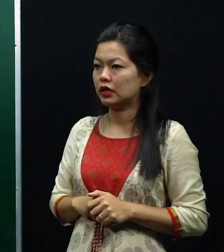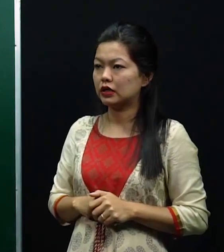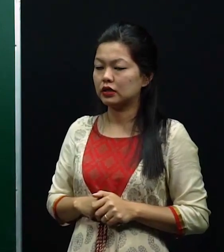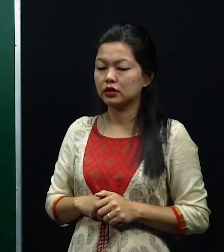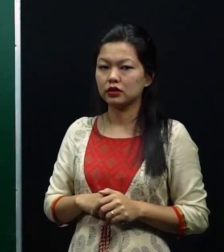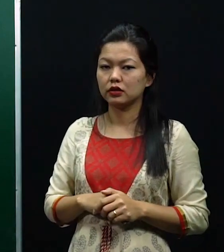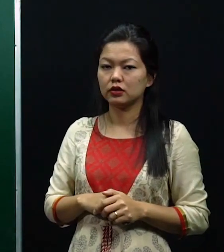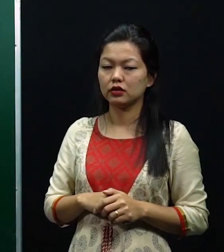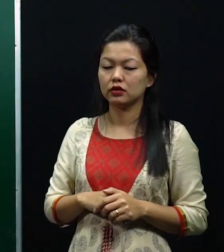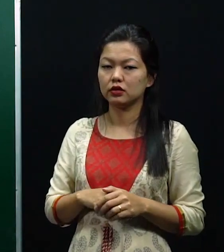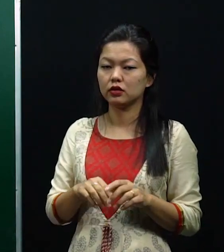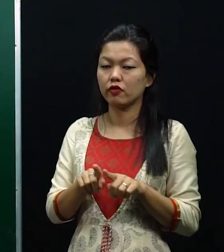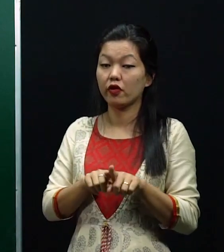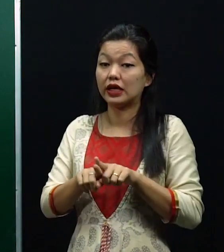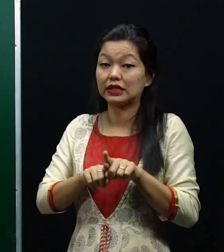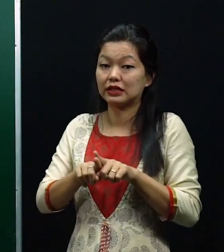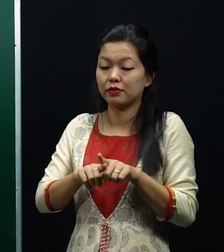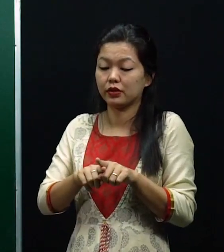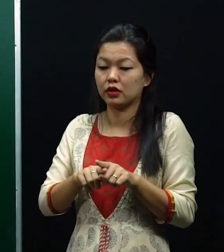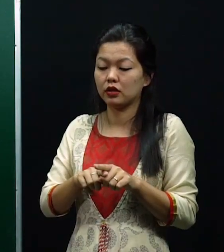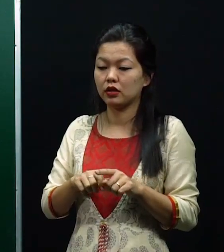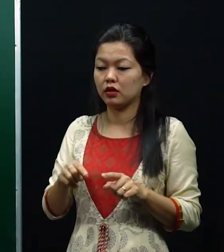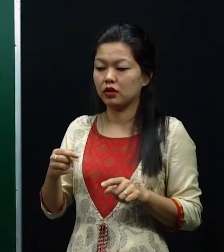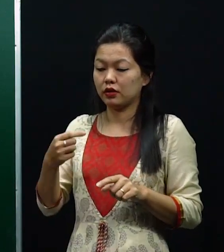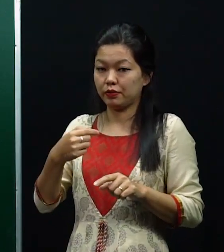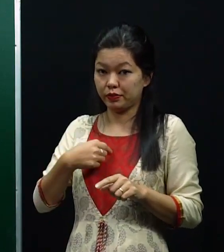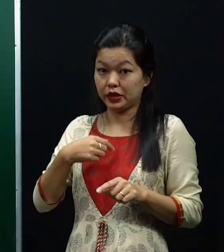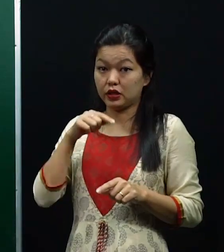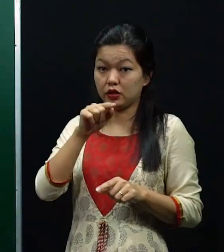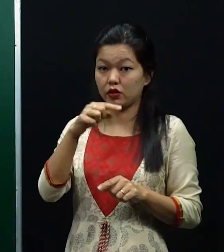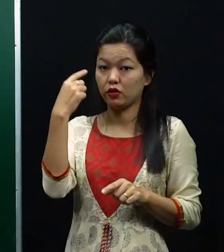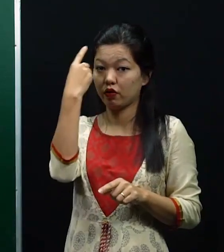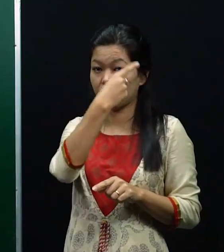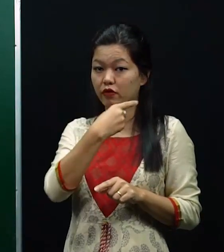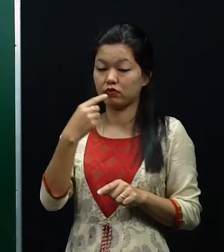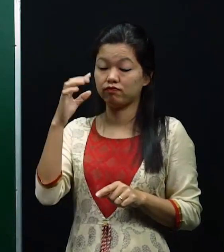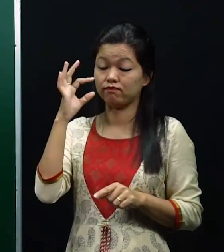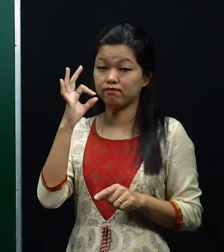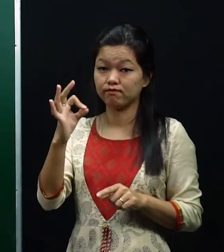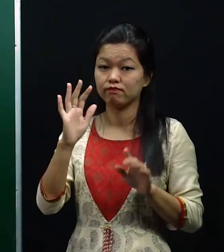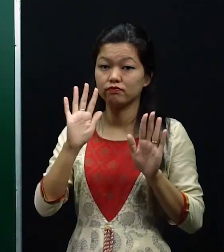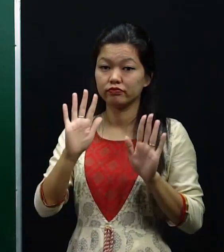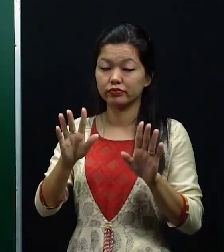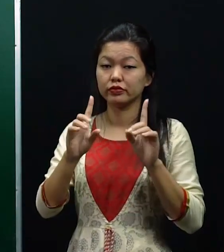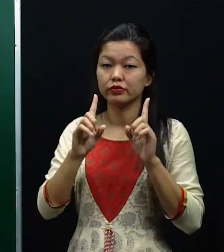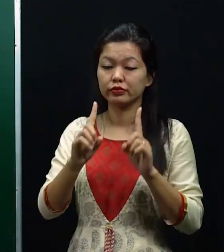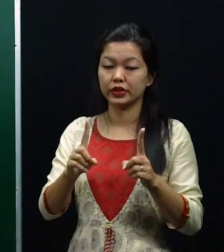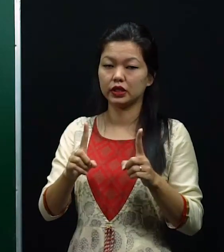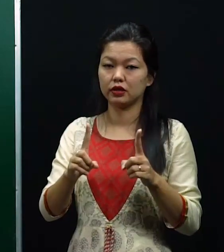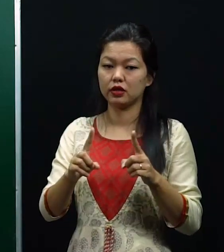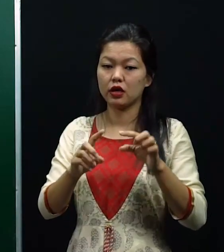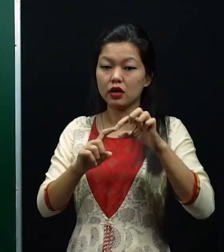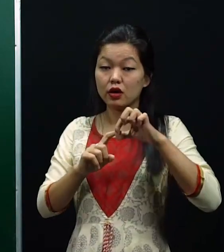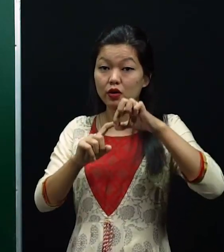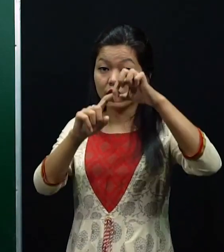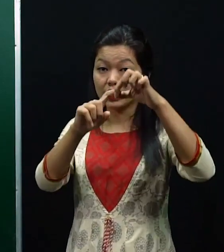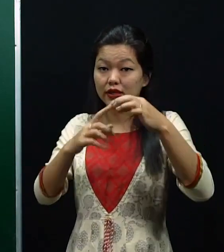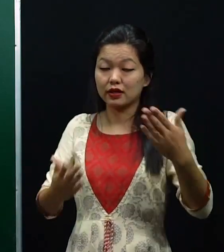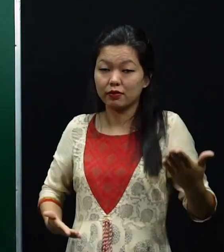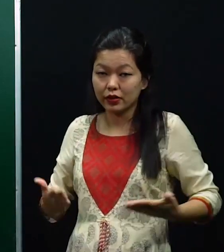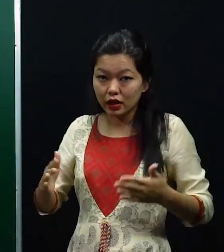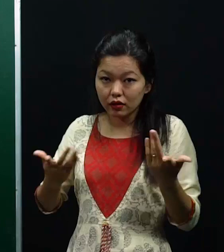the qualities that are more important. And we are going to end the story here. I'm going to continue in the next class. But what I want